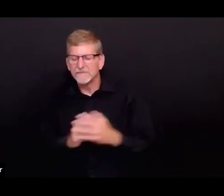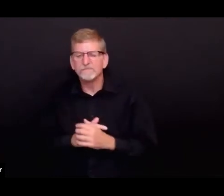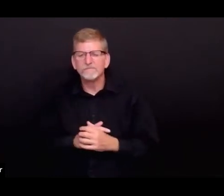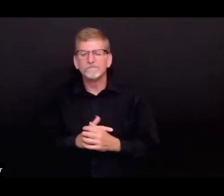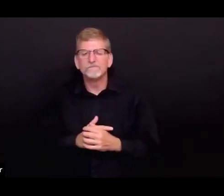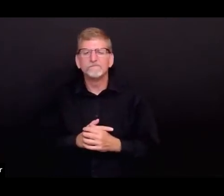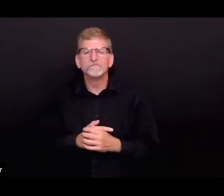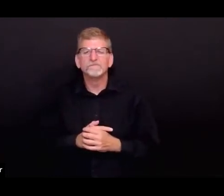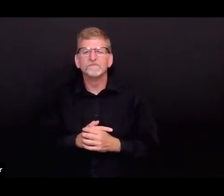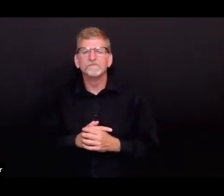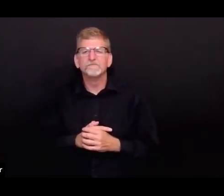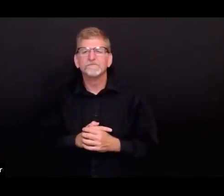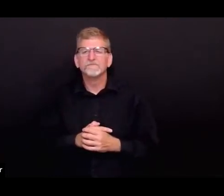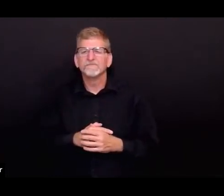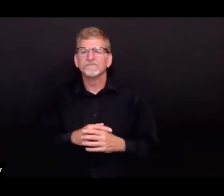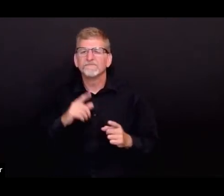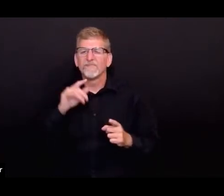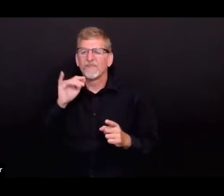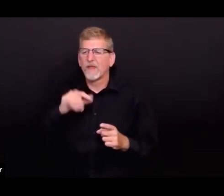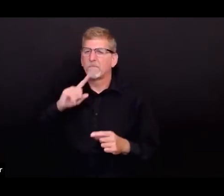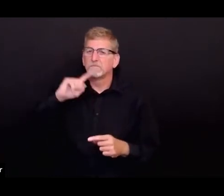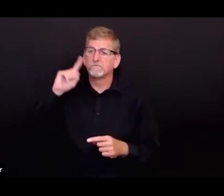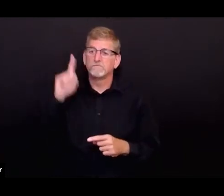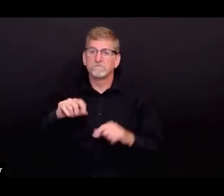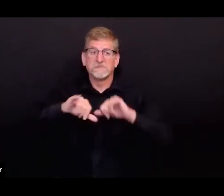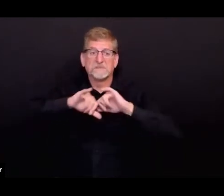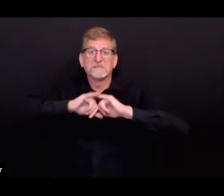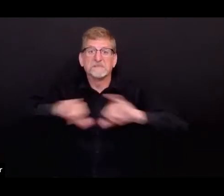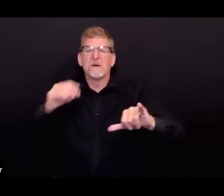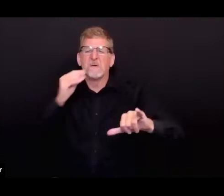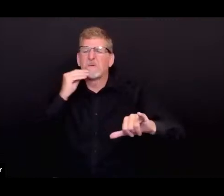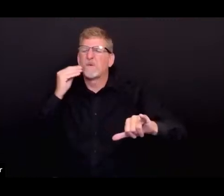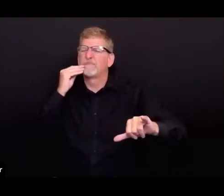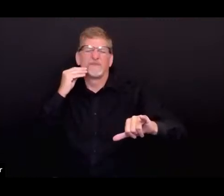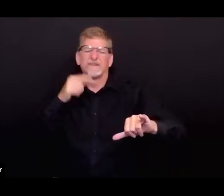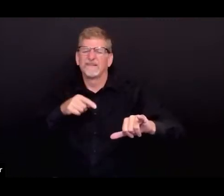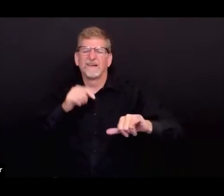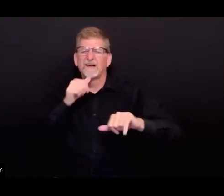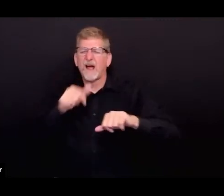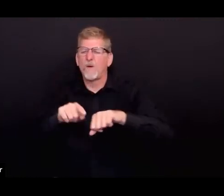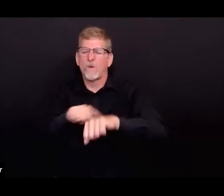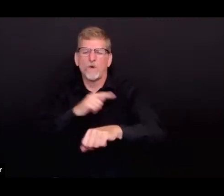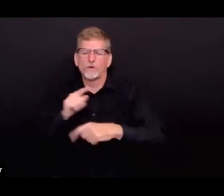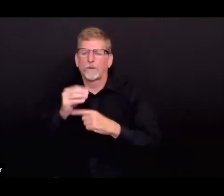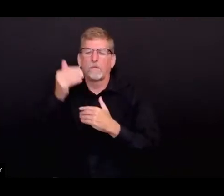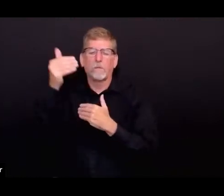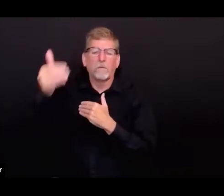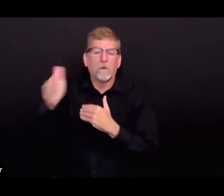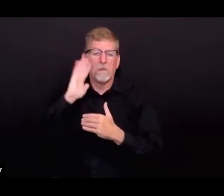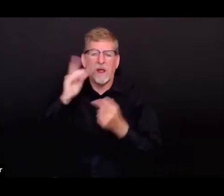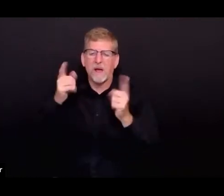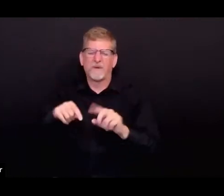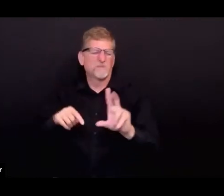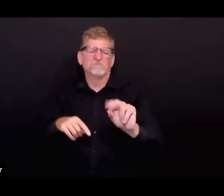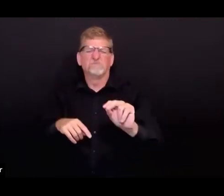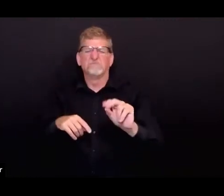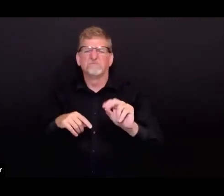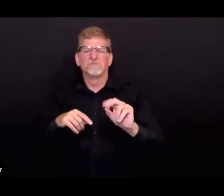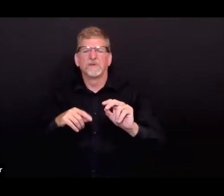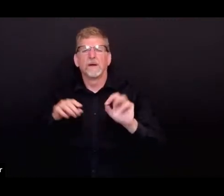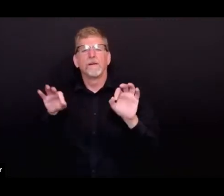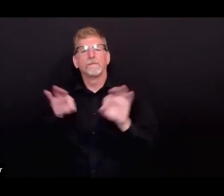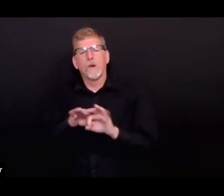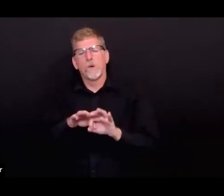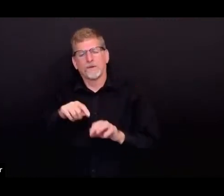long-term solution is the one that we put into place. Manage this with personal behaviors, manage it with social distancing, the mask, manage it with